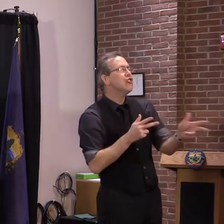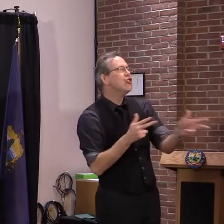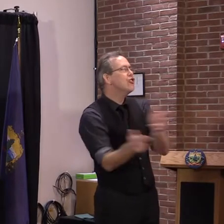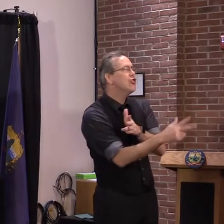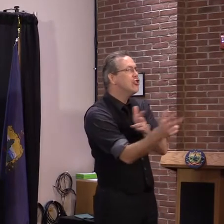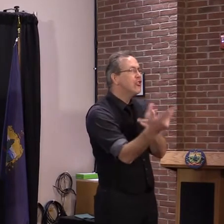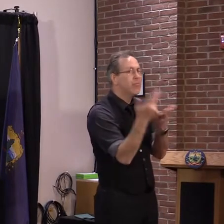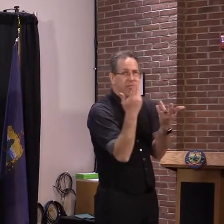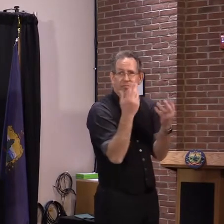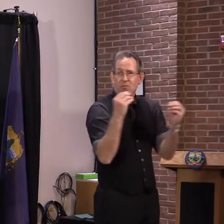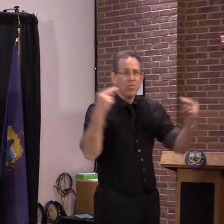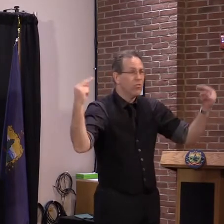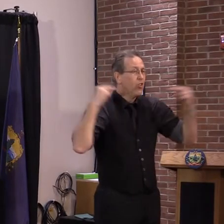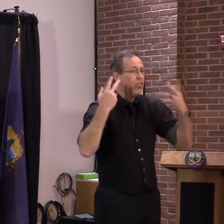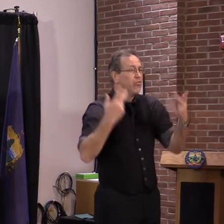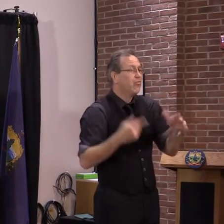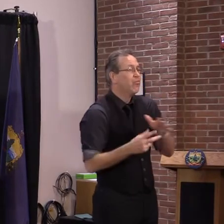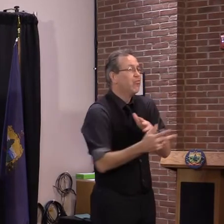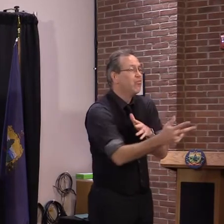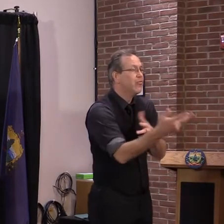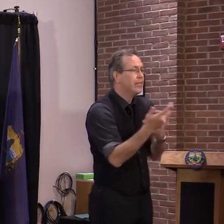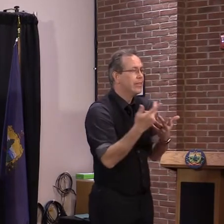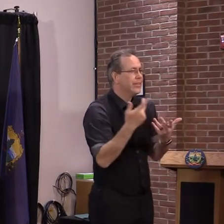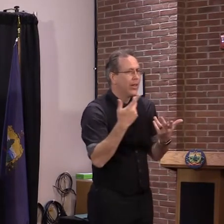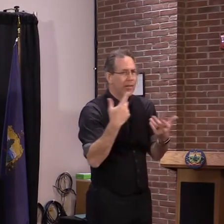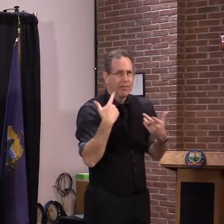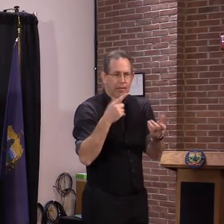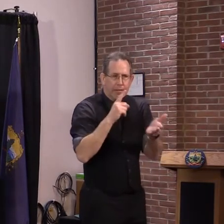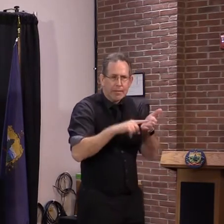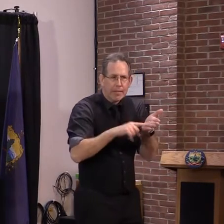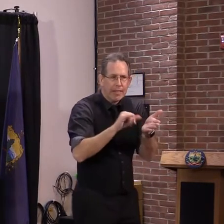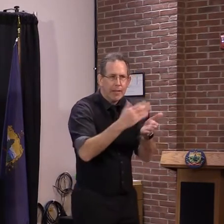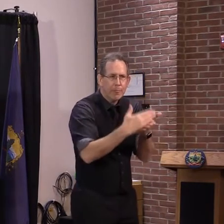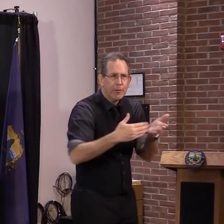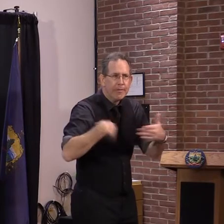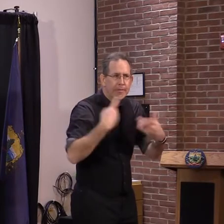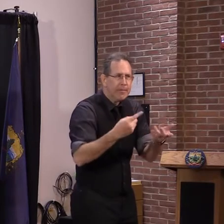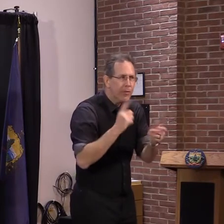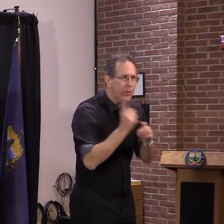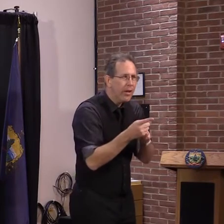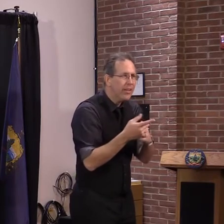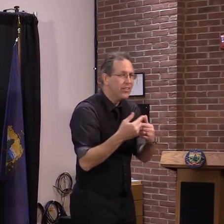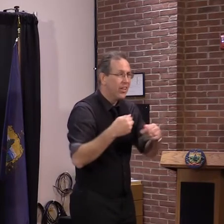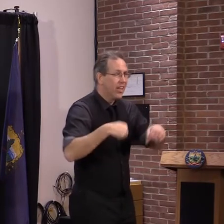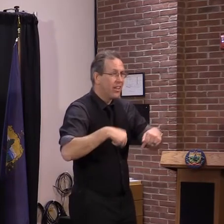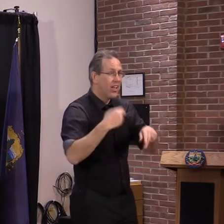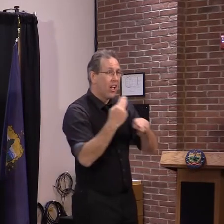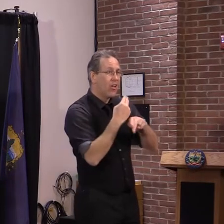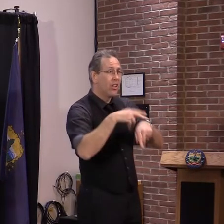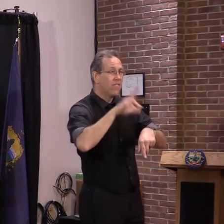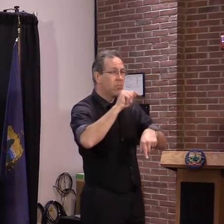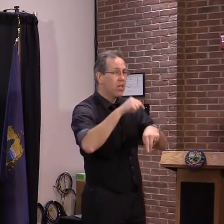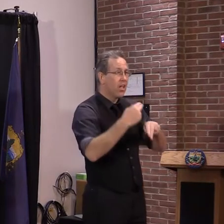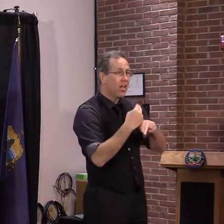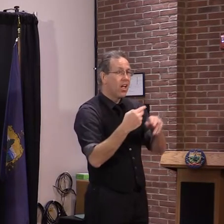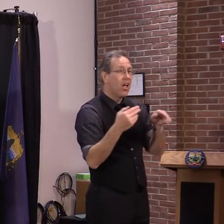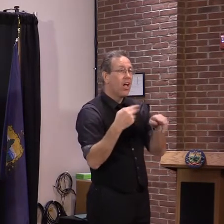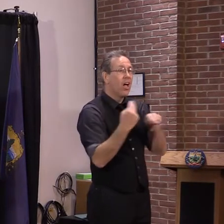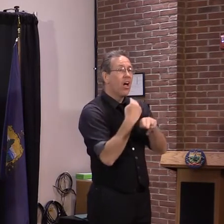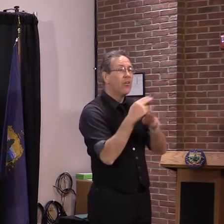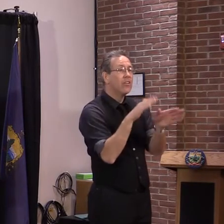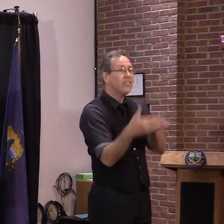studying this for a while. But as you probably know, we had more deaths on our highway last year than we've seen